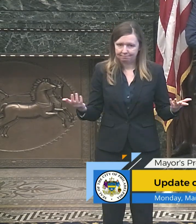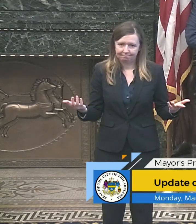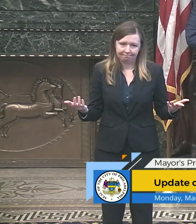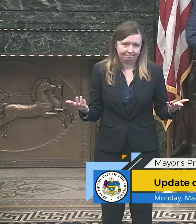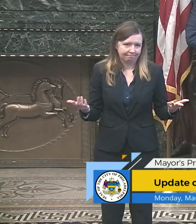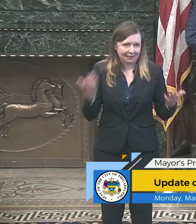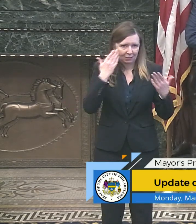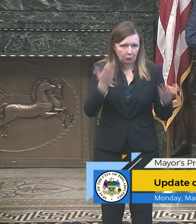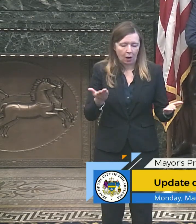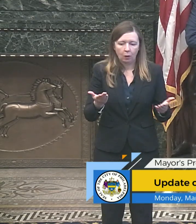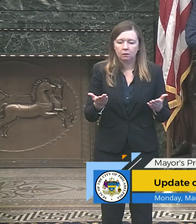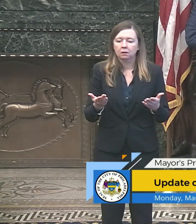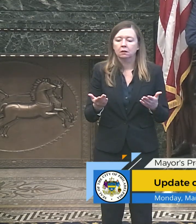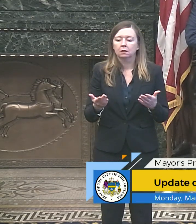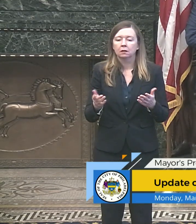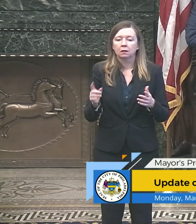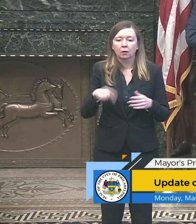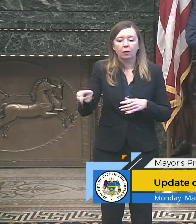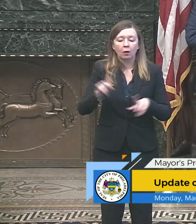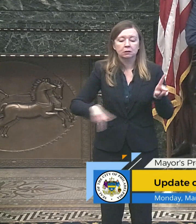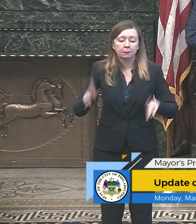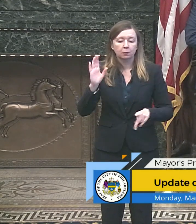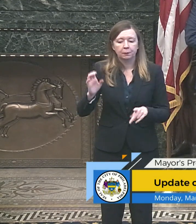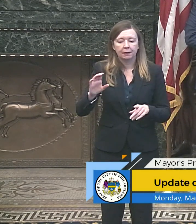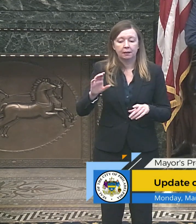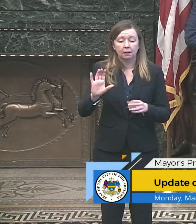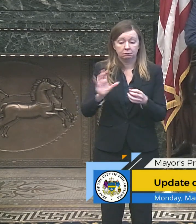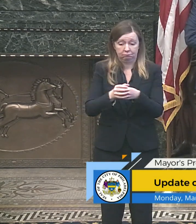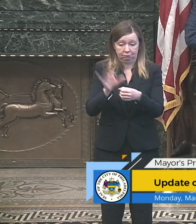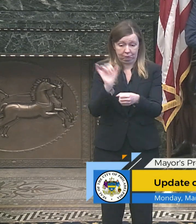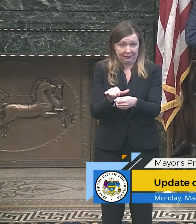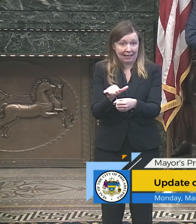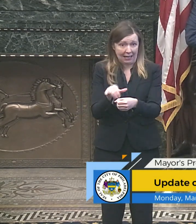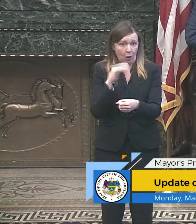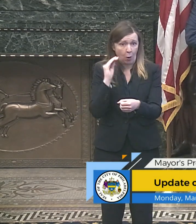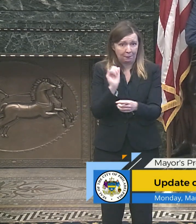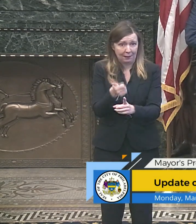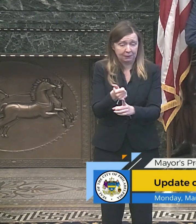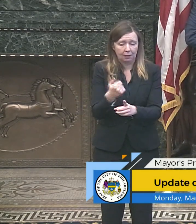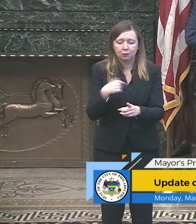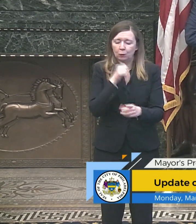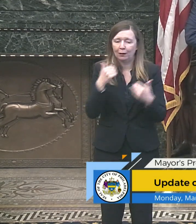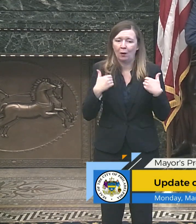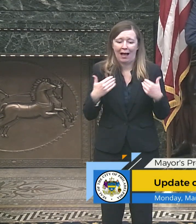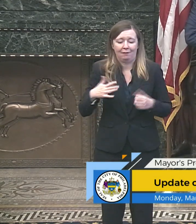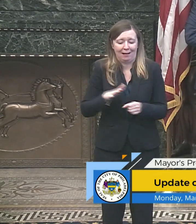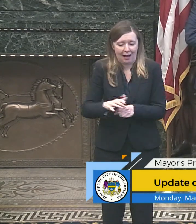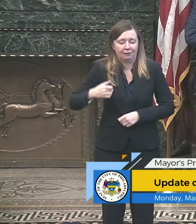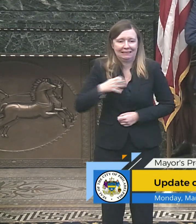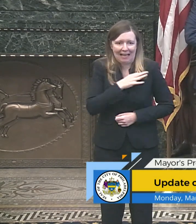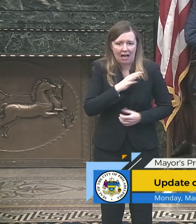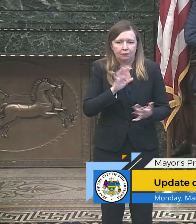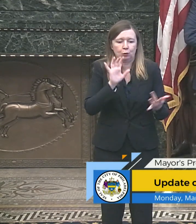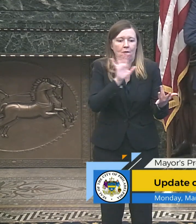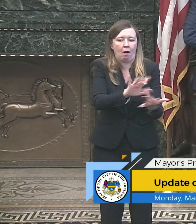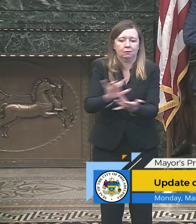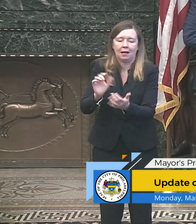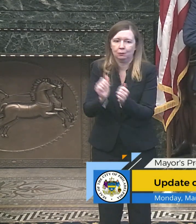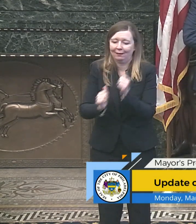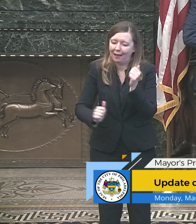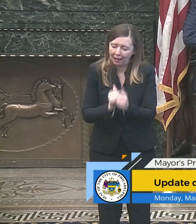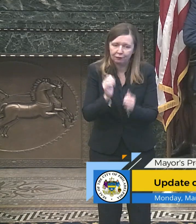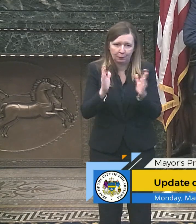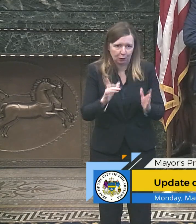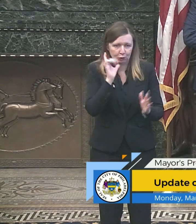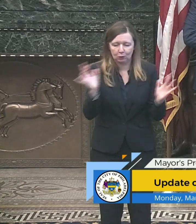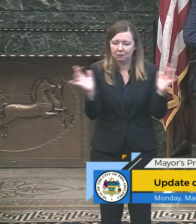an answer to that. For the most part, though, these people are going to be quarantining on their own. Again, we don't have the manpower to be able to keep in contact with everybody